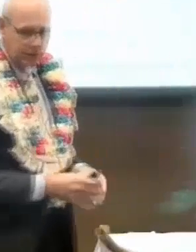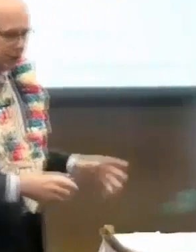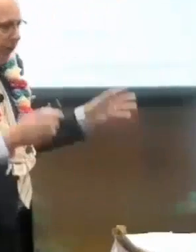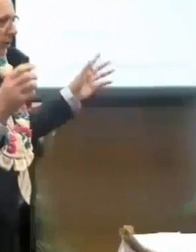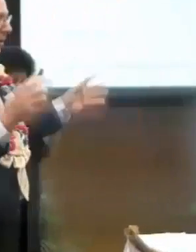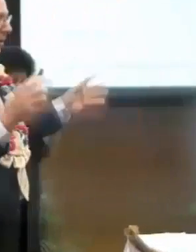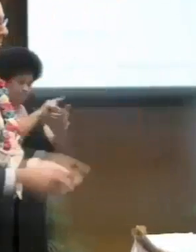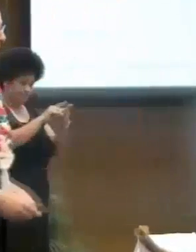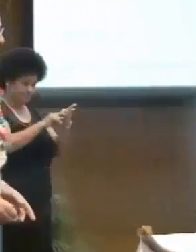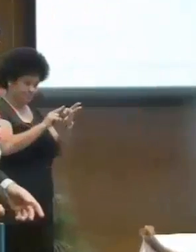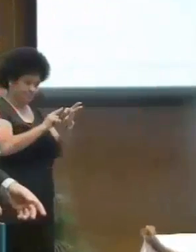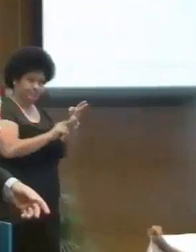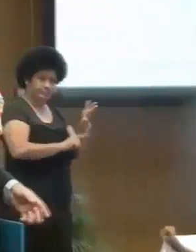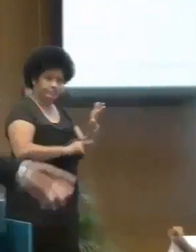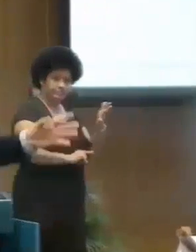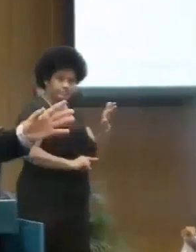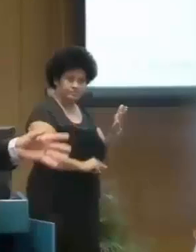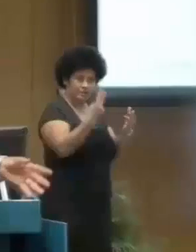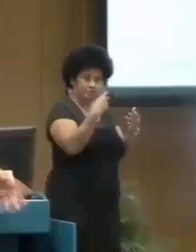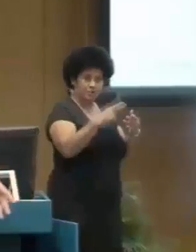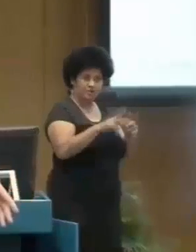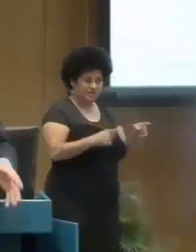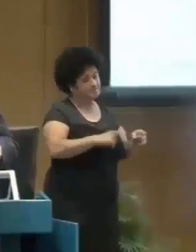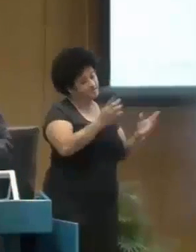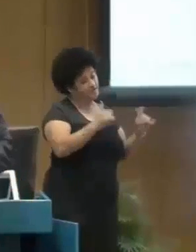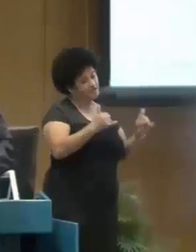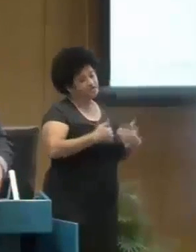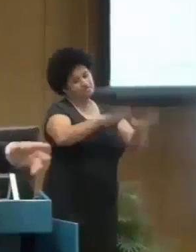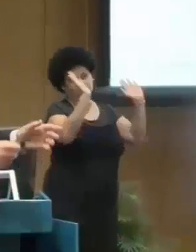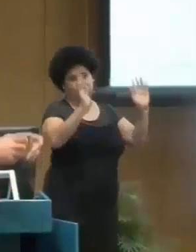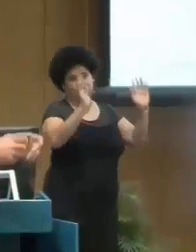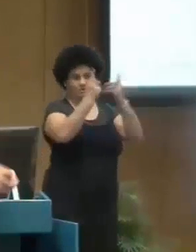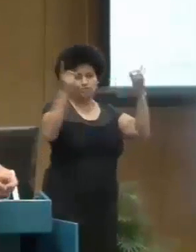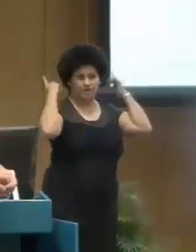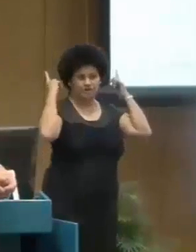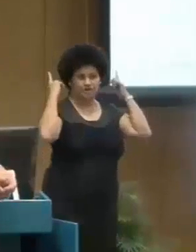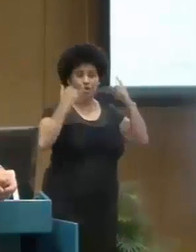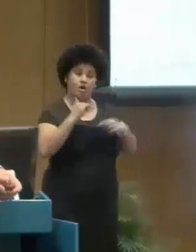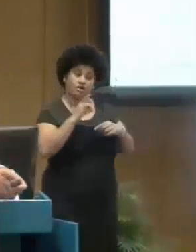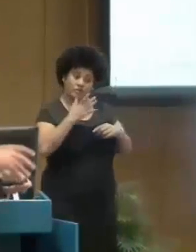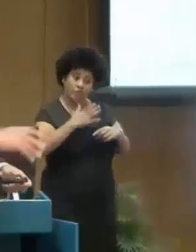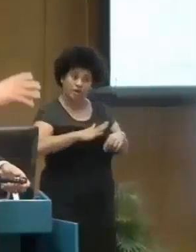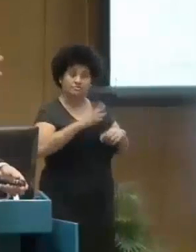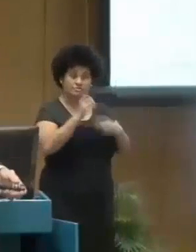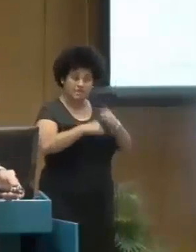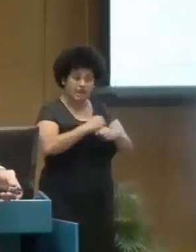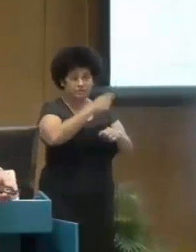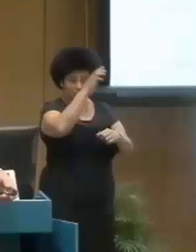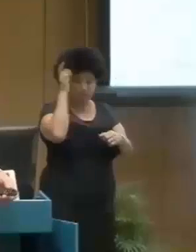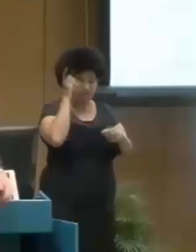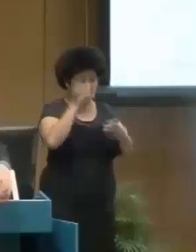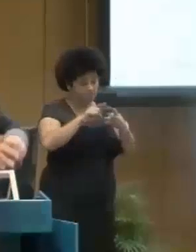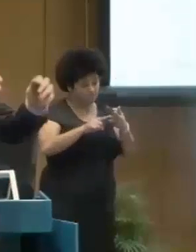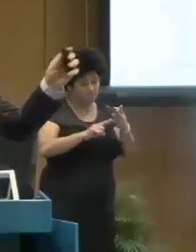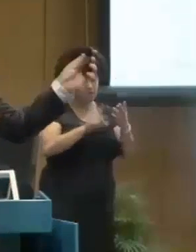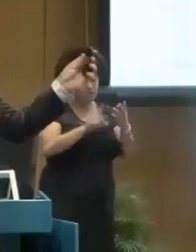the 12 things you have to do to be a lawyer. That's fine. Or an engineer or a nurse and things like that. However, to go into the online